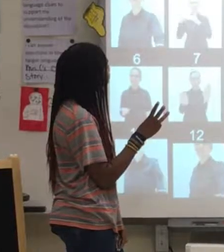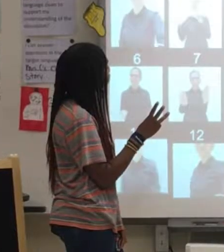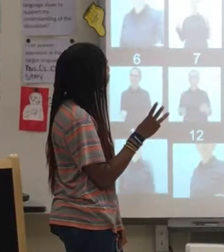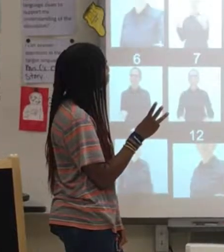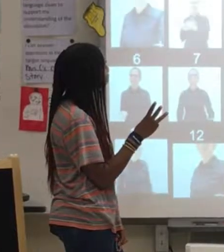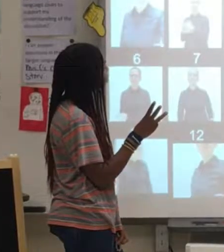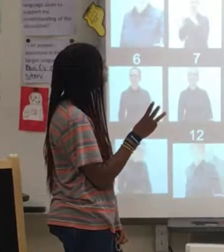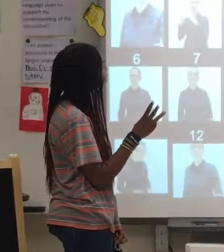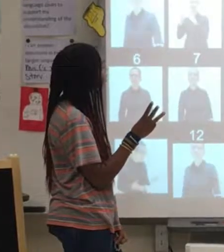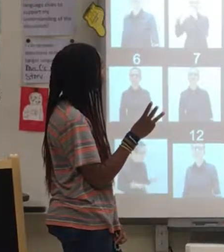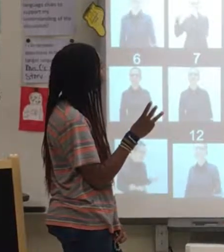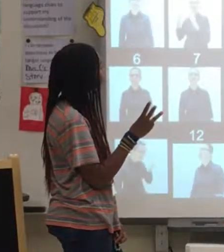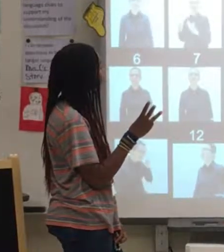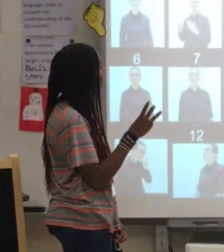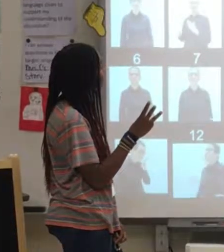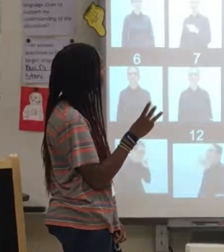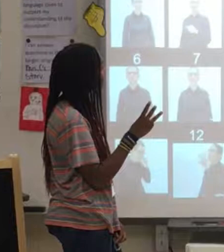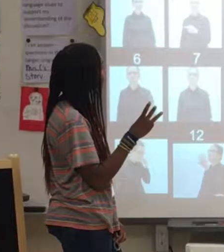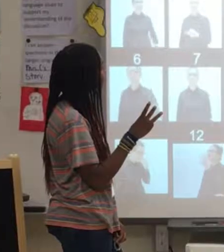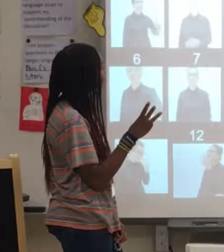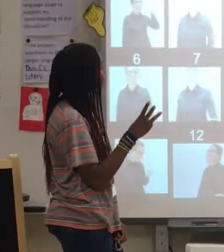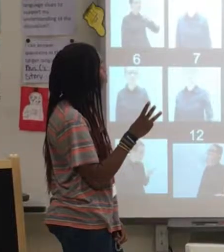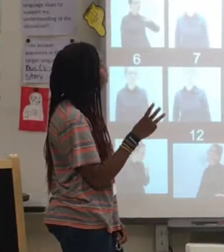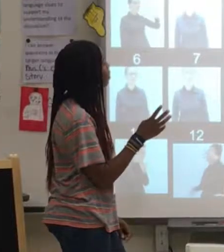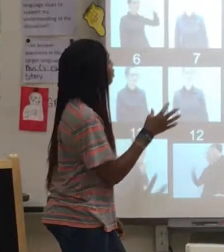go to number 2. And they going 2. Yeah, it's 3 going 2.